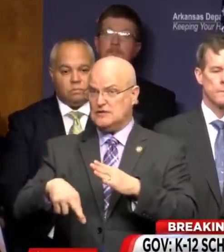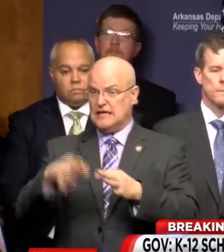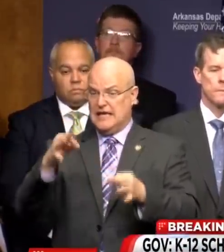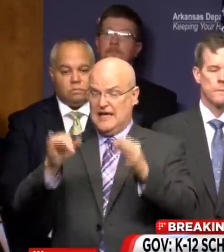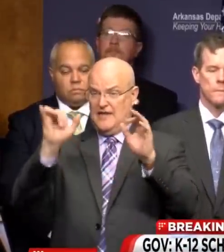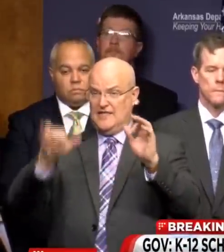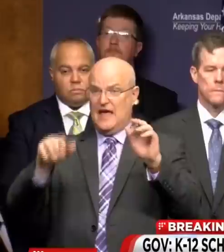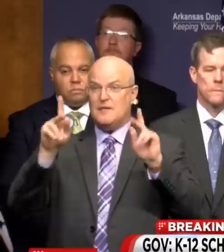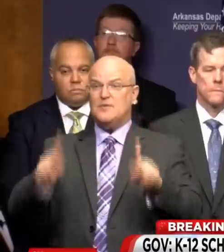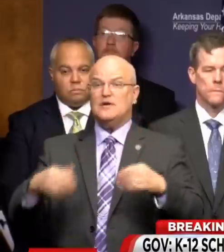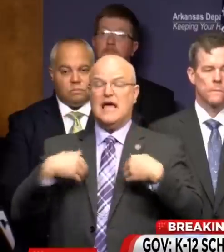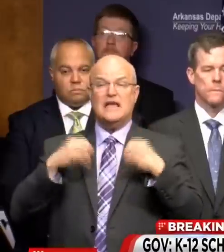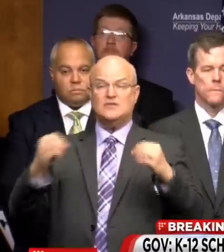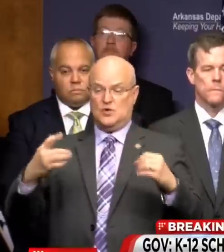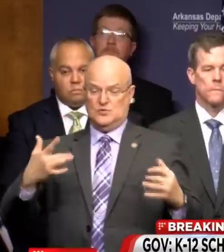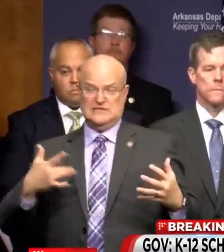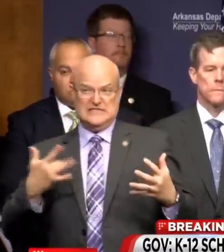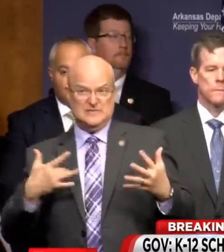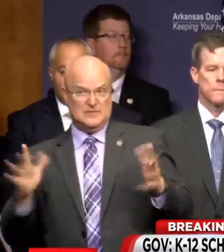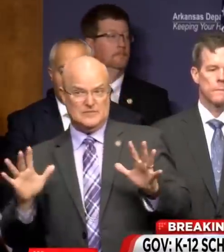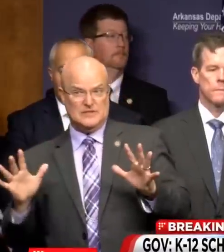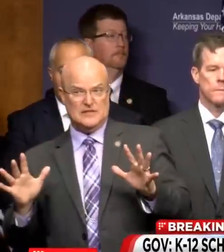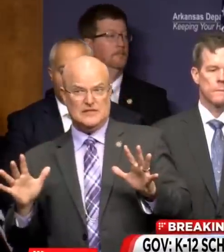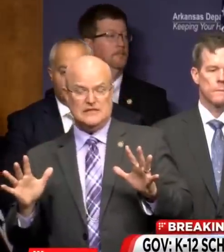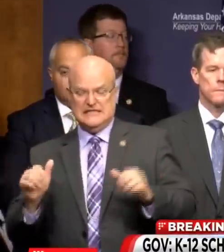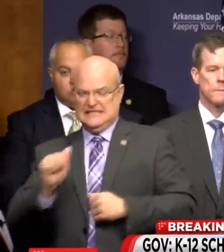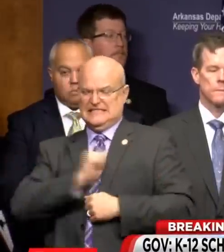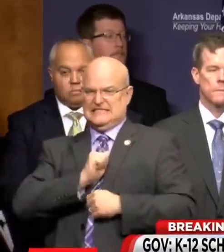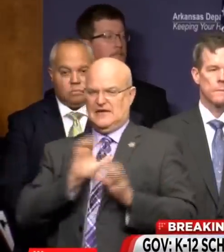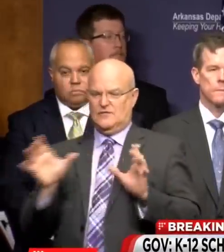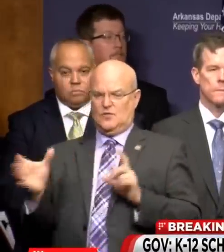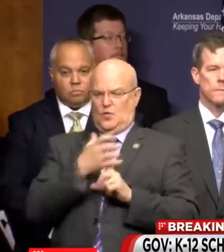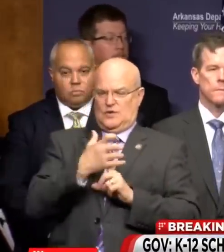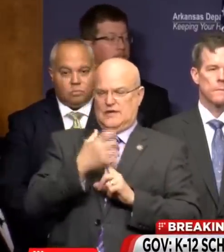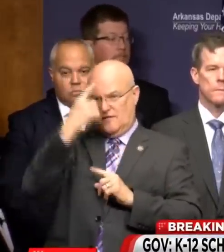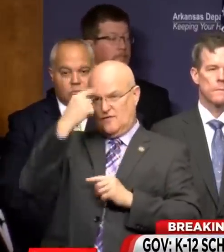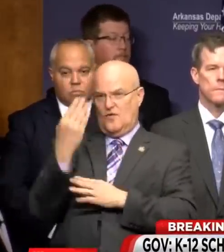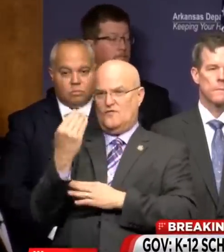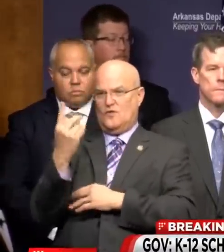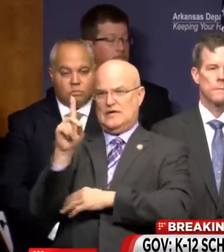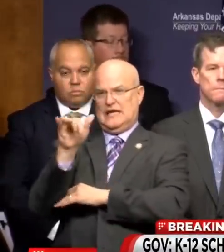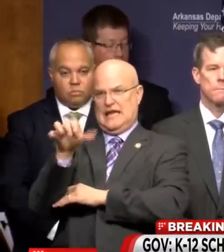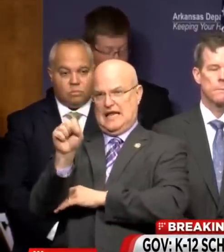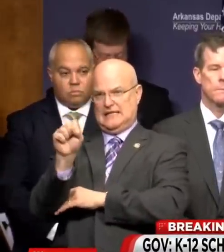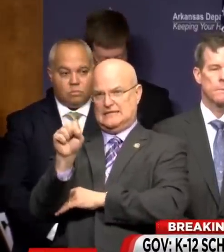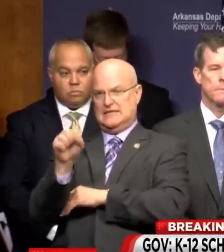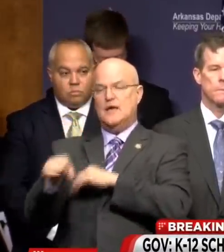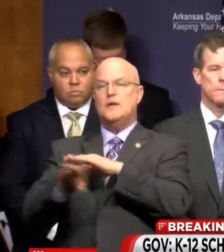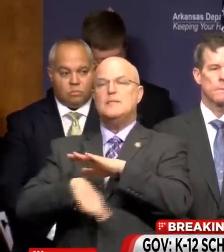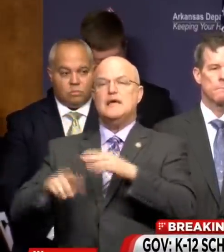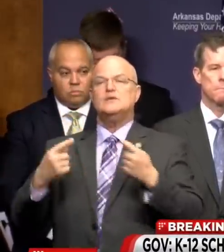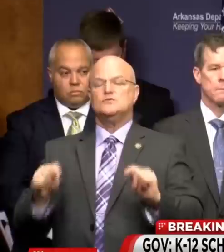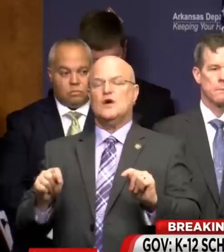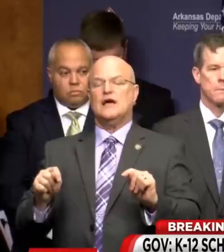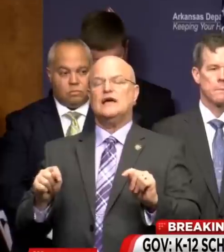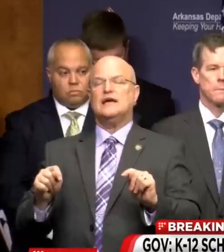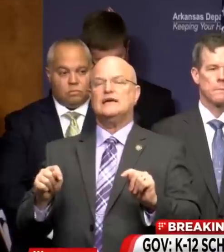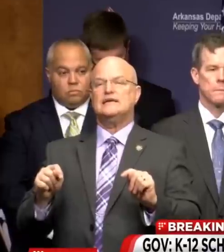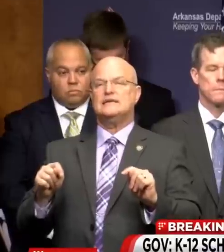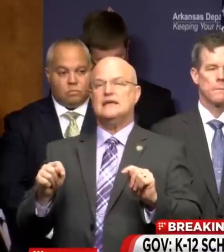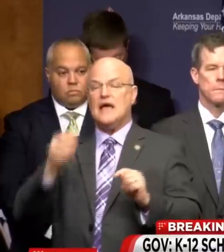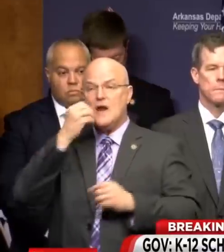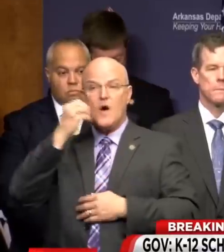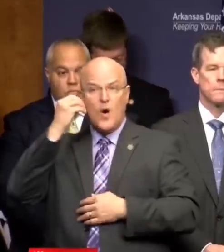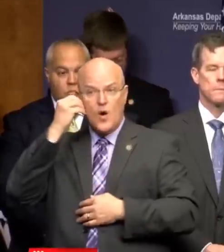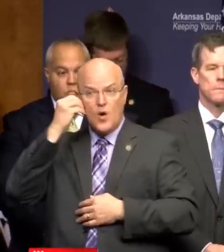that person has no symptoms, they should self-quarantine for 14 days. Basically, try and remain